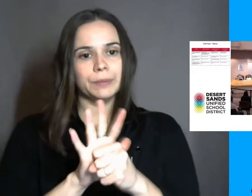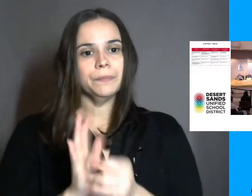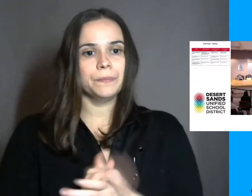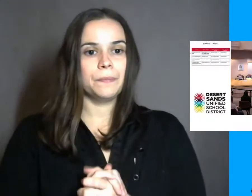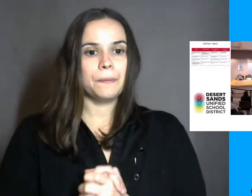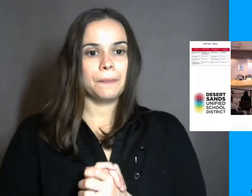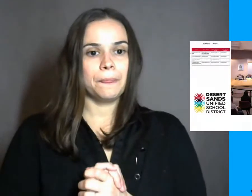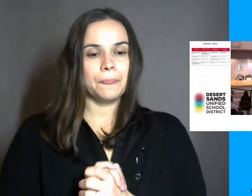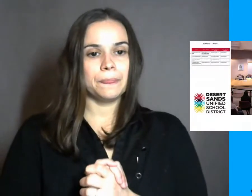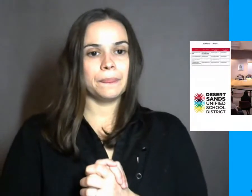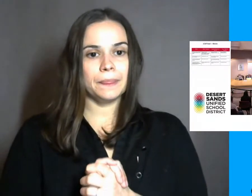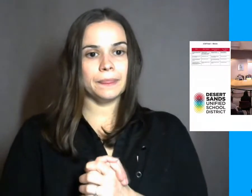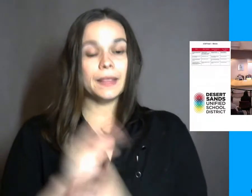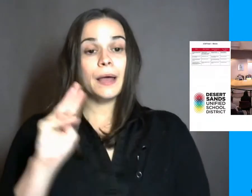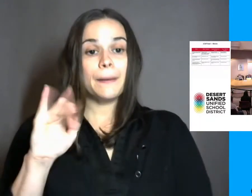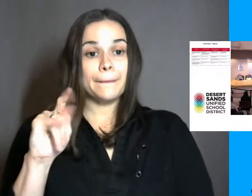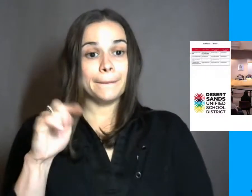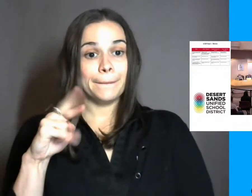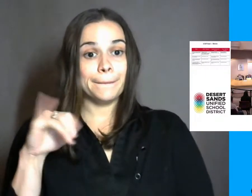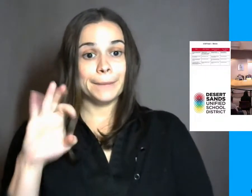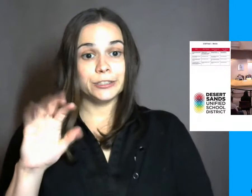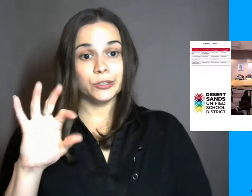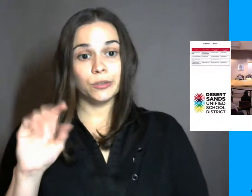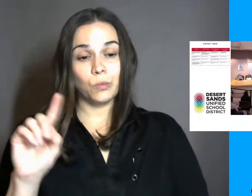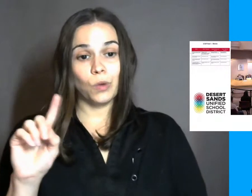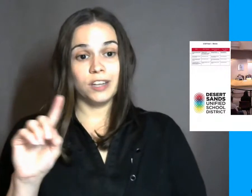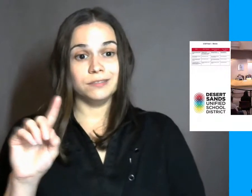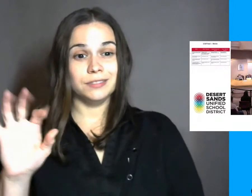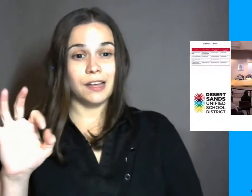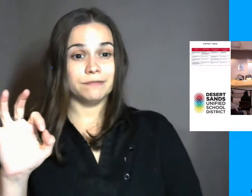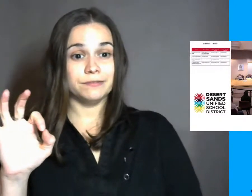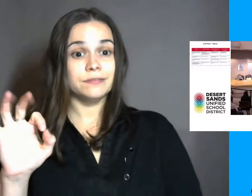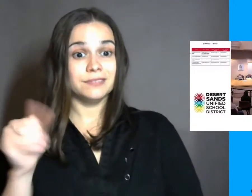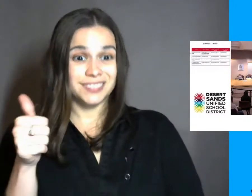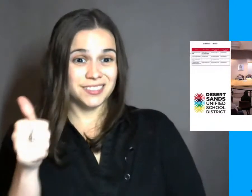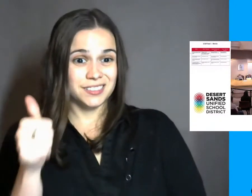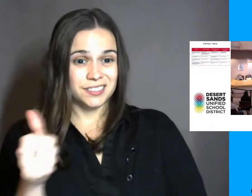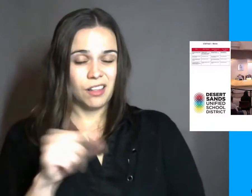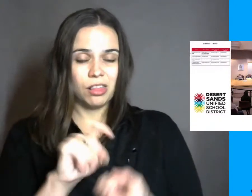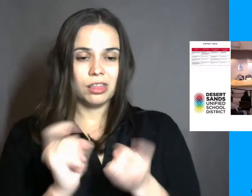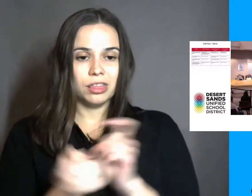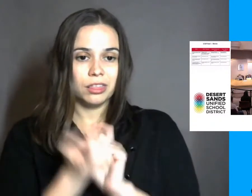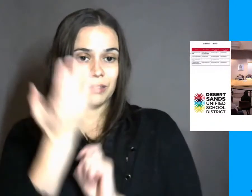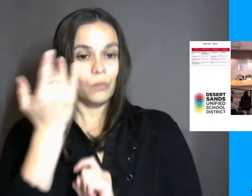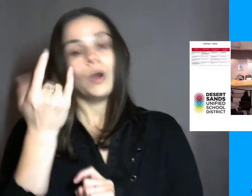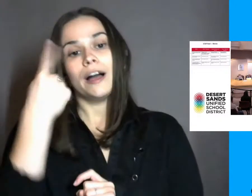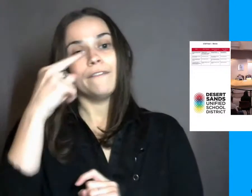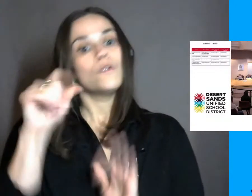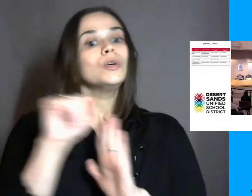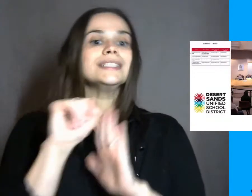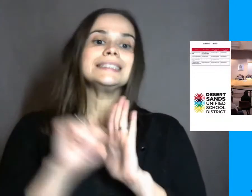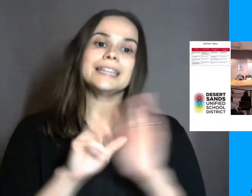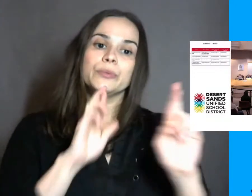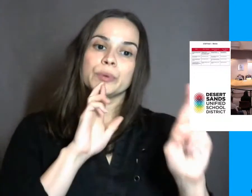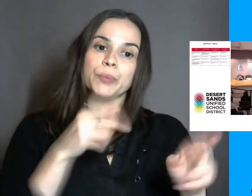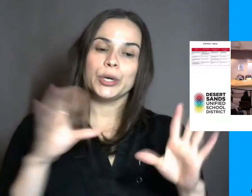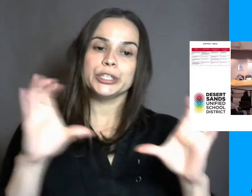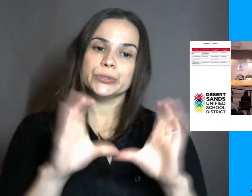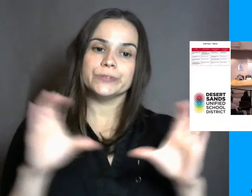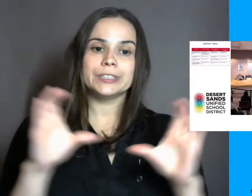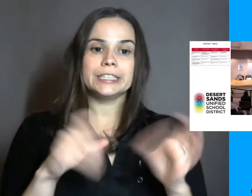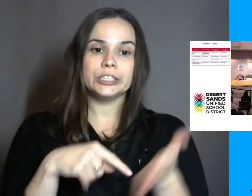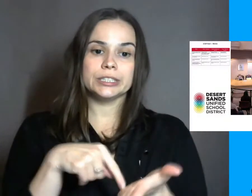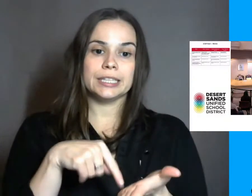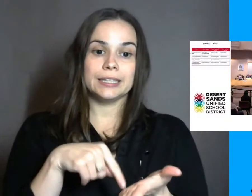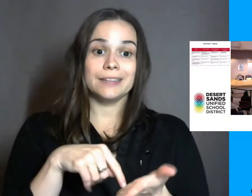Metric 1F would be an example of a metric that has been adjusted due to new state reporting certification deadlines.